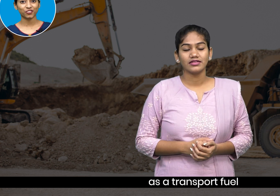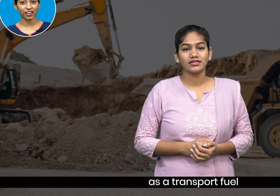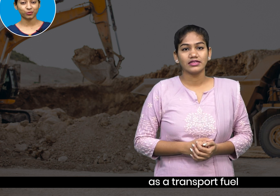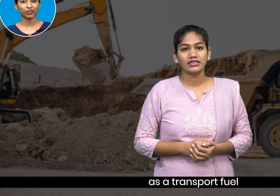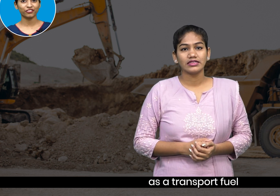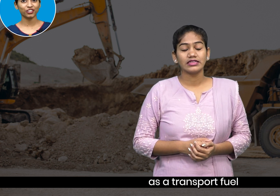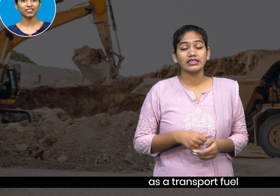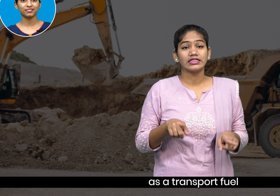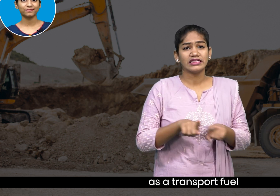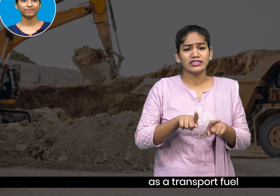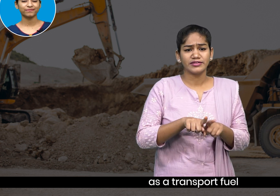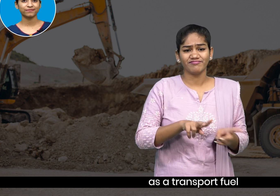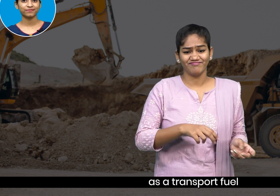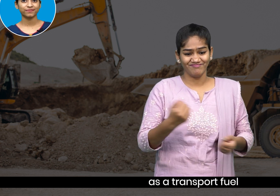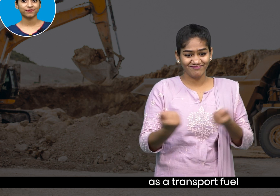as a transport fuel